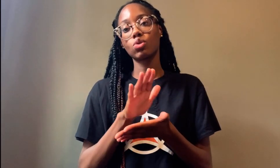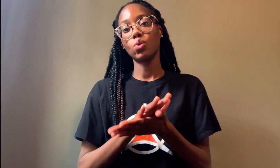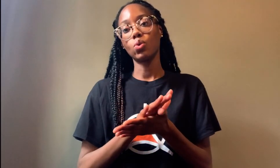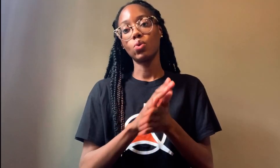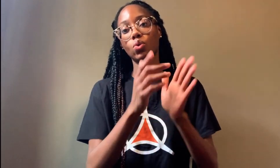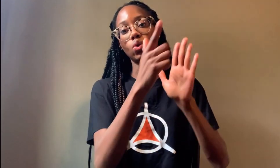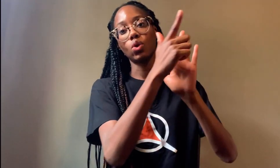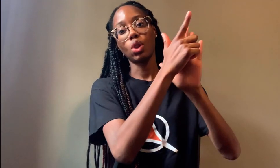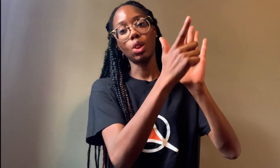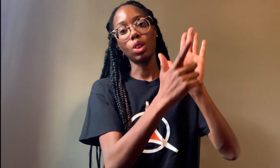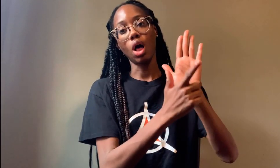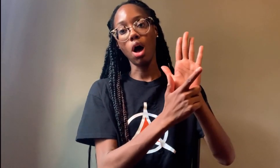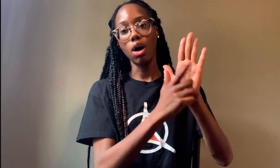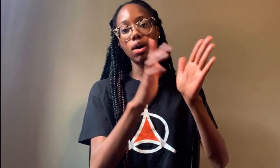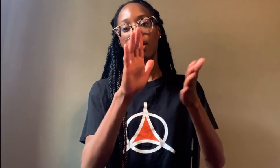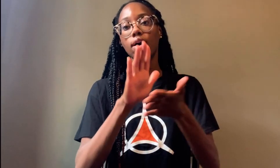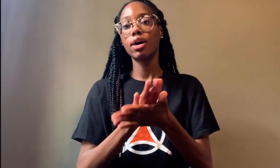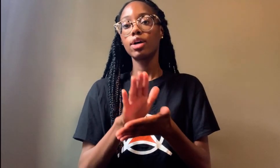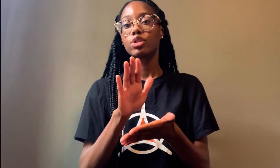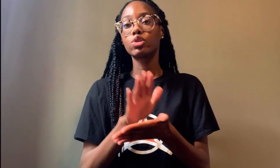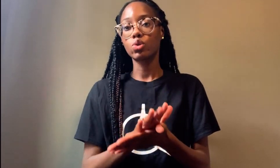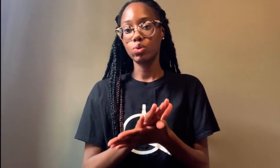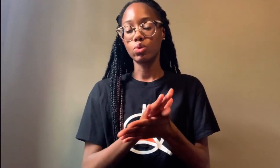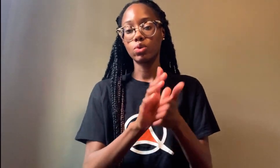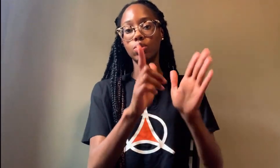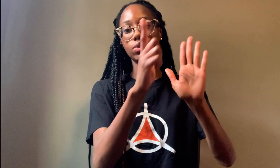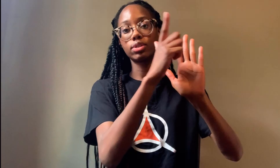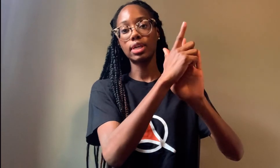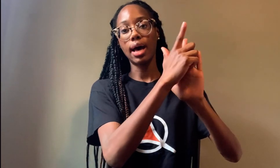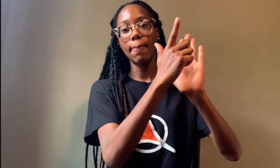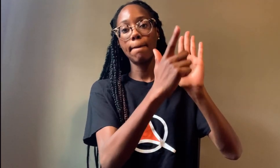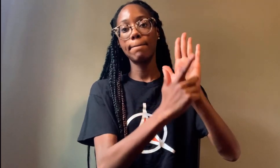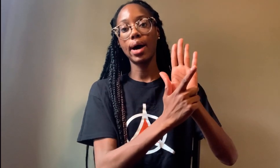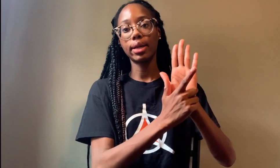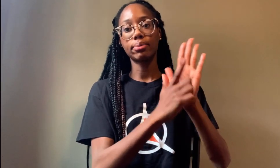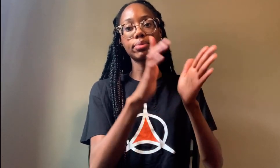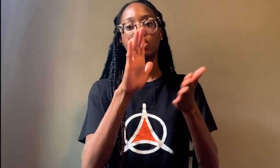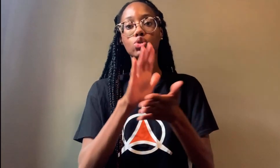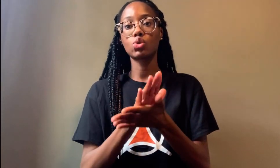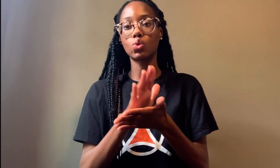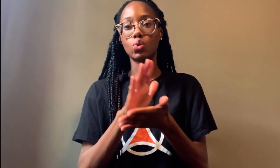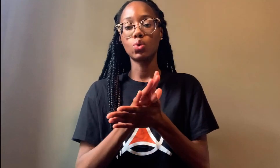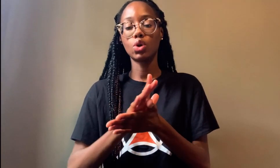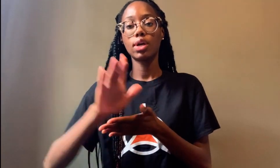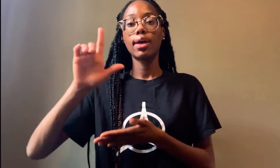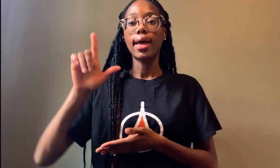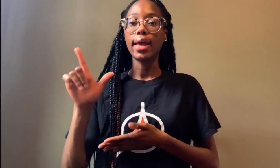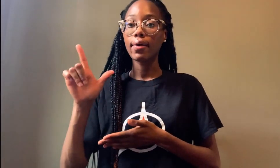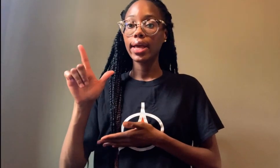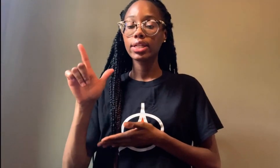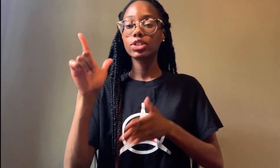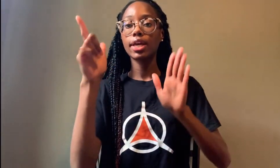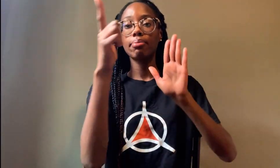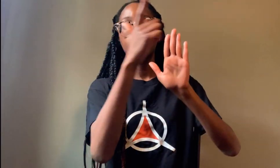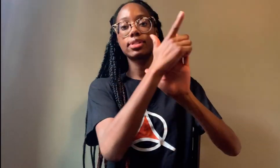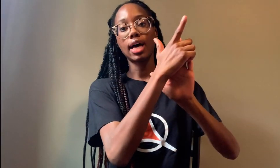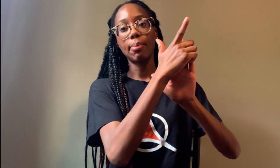school. Law, school. Top, bottom, school. L hand shape, top of